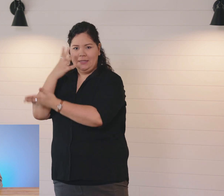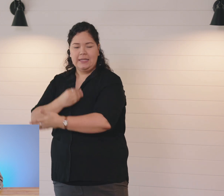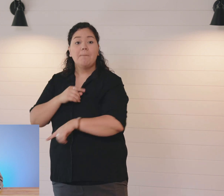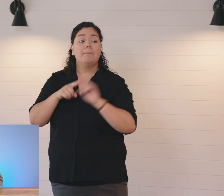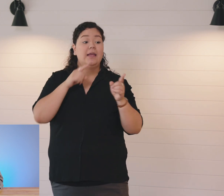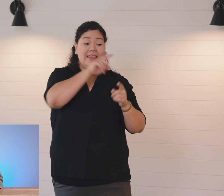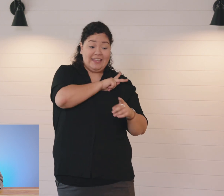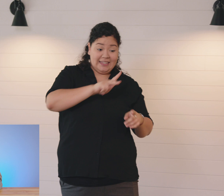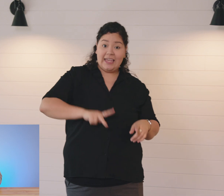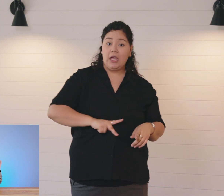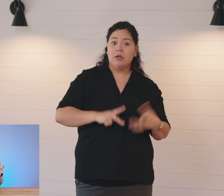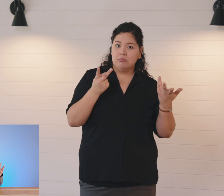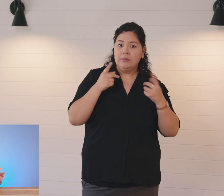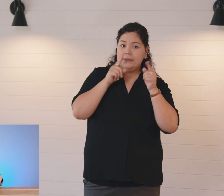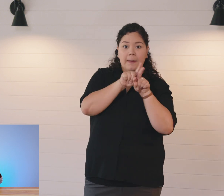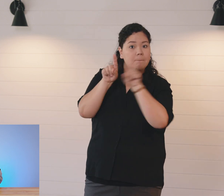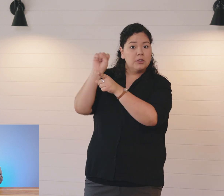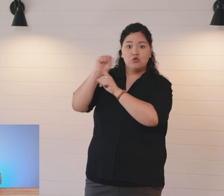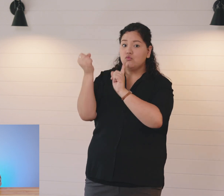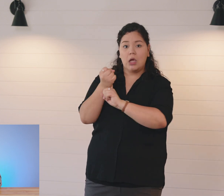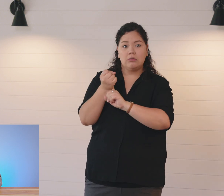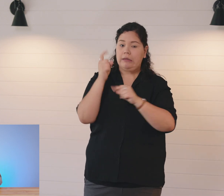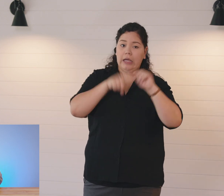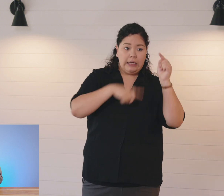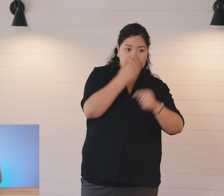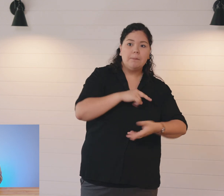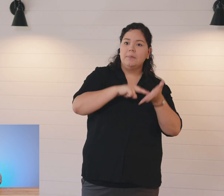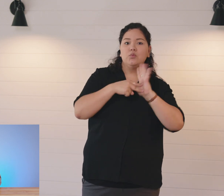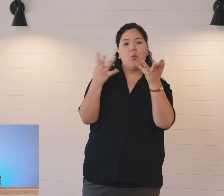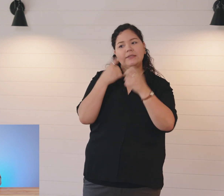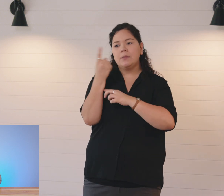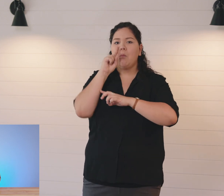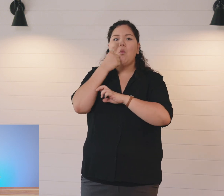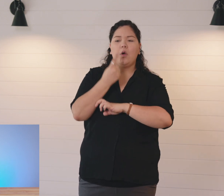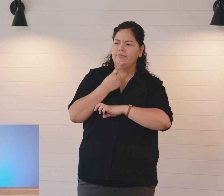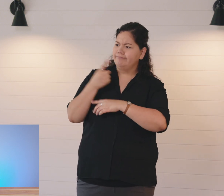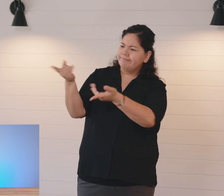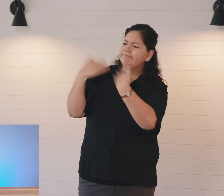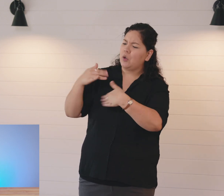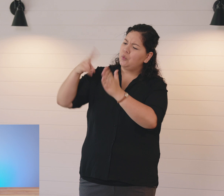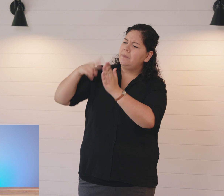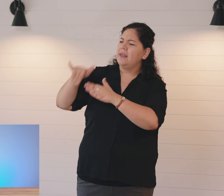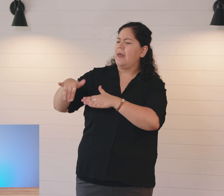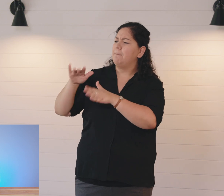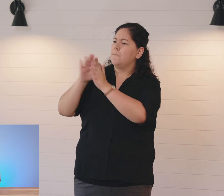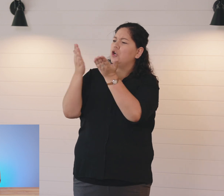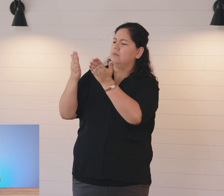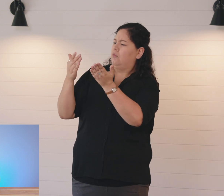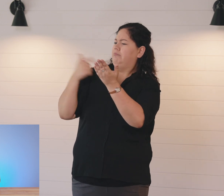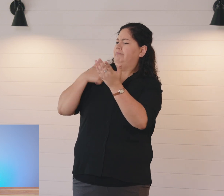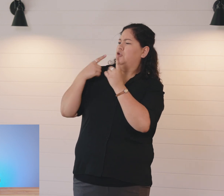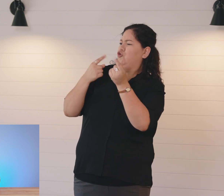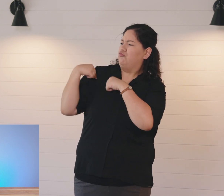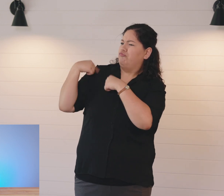Xerxes' reign. And he's probably having somebody read it in a monotone voice so that he can fall asleep. First, because it's massively boring, but second,